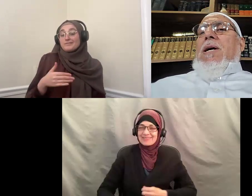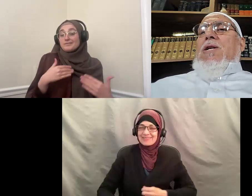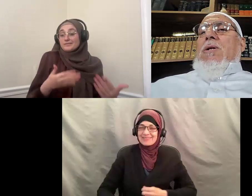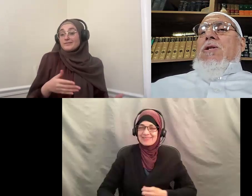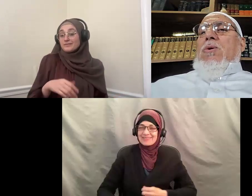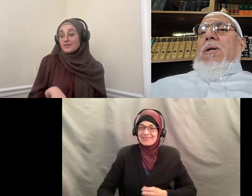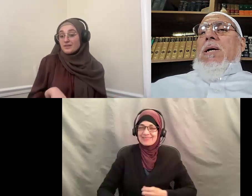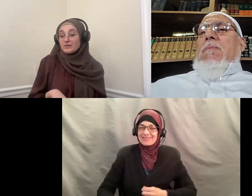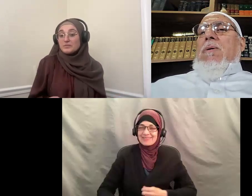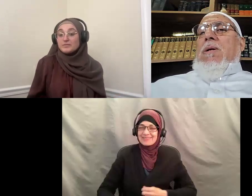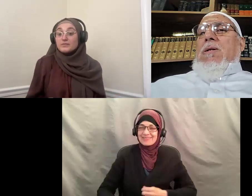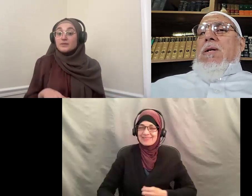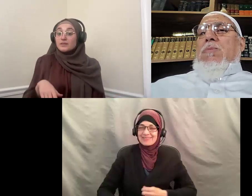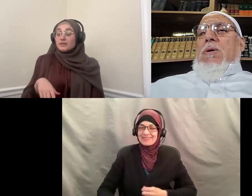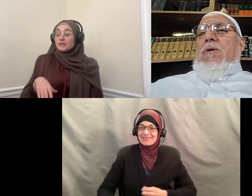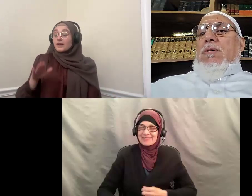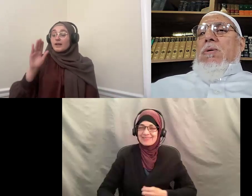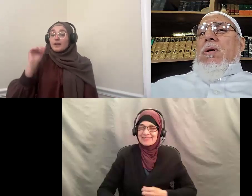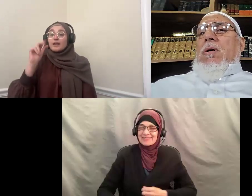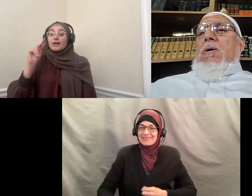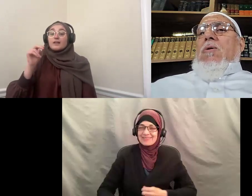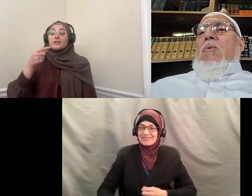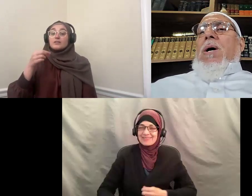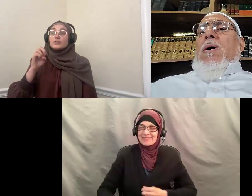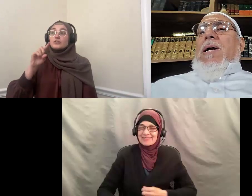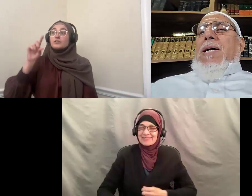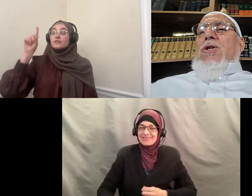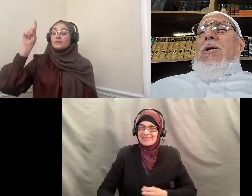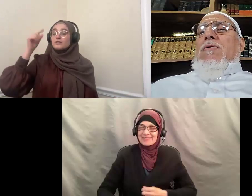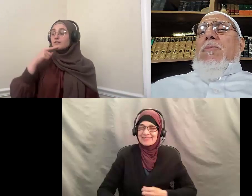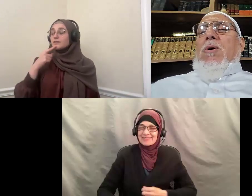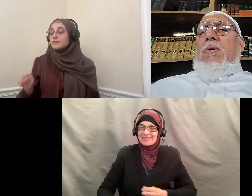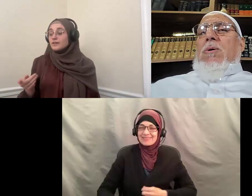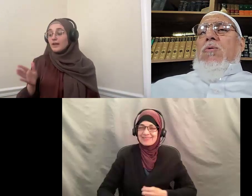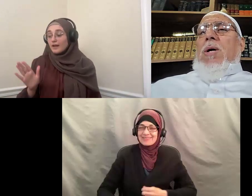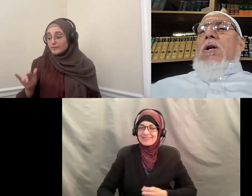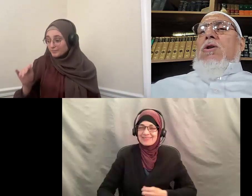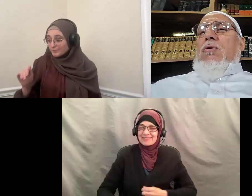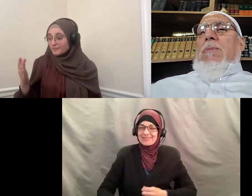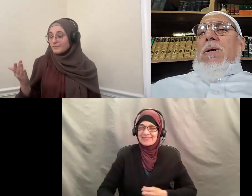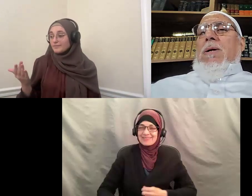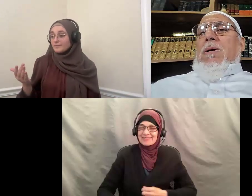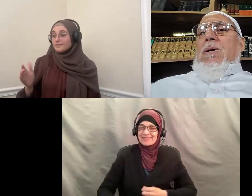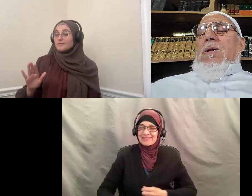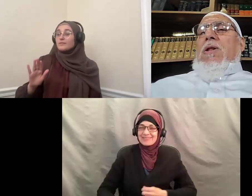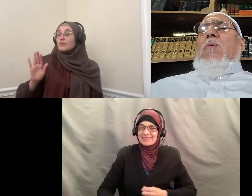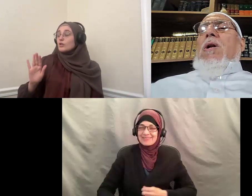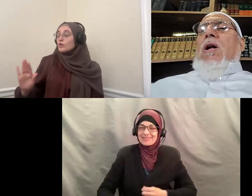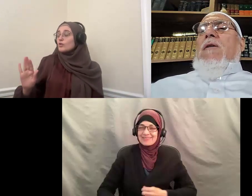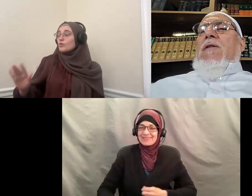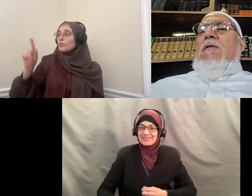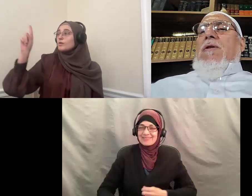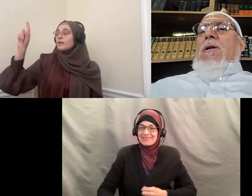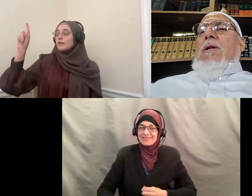Then the angels told him, listen, Prophet Lut, we are angels from your Lord. We are not human. They